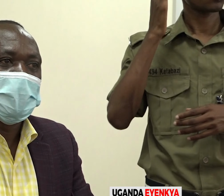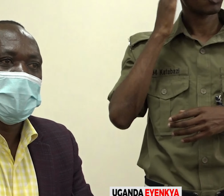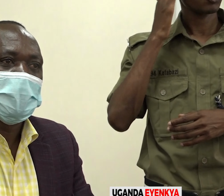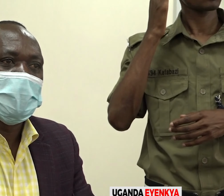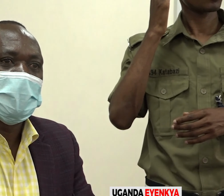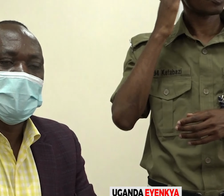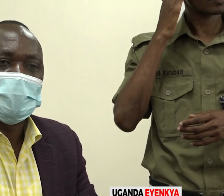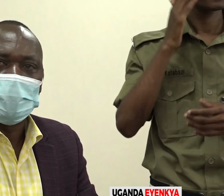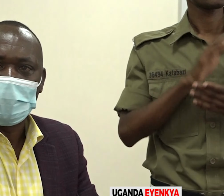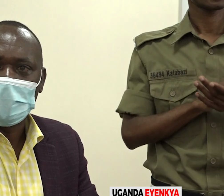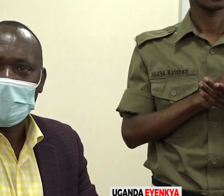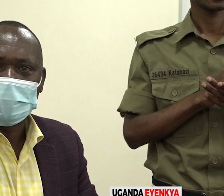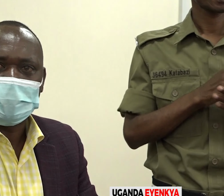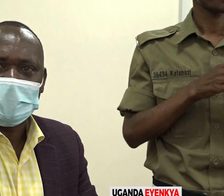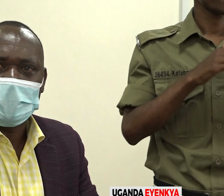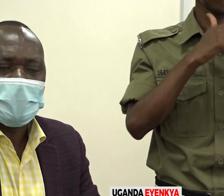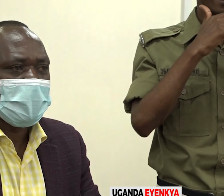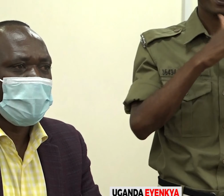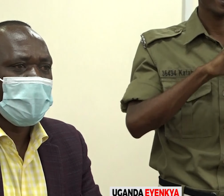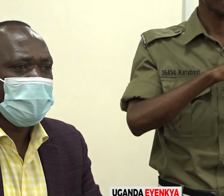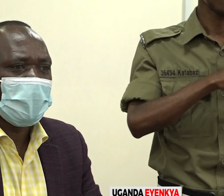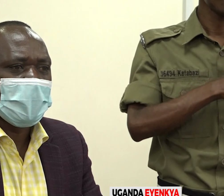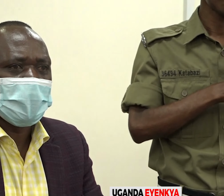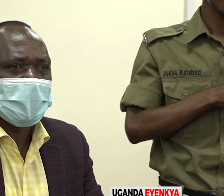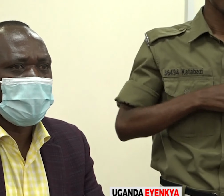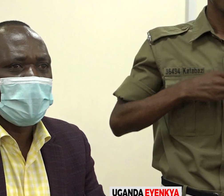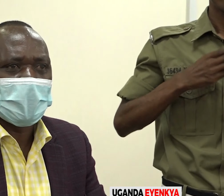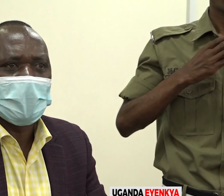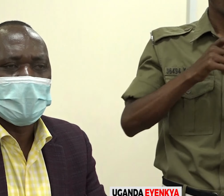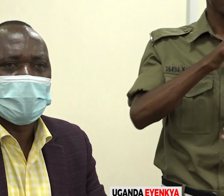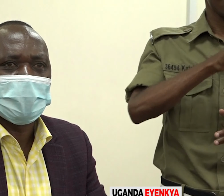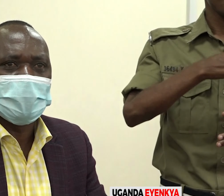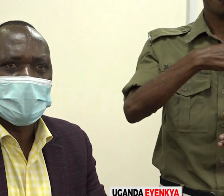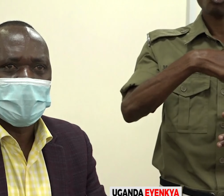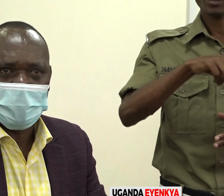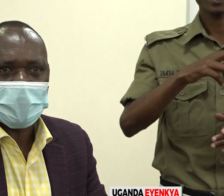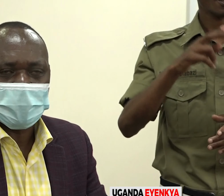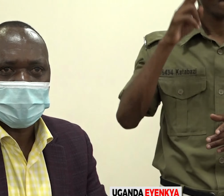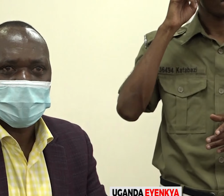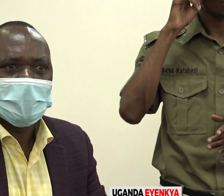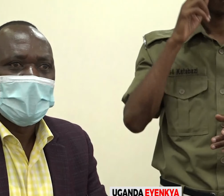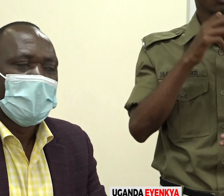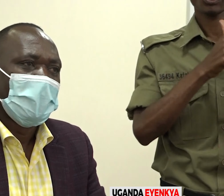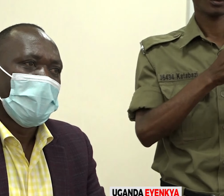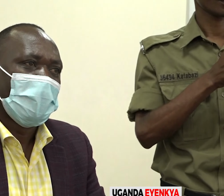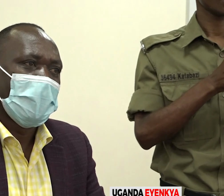and the narrative of human rights. I think police we are very okay with observing human rights